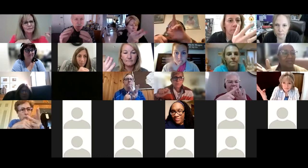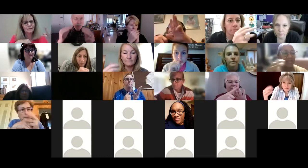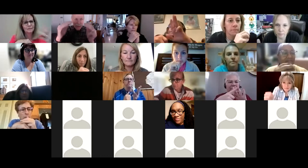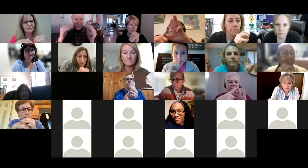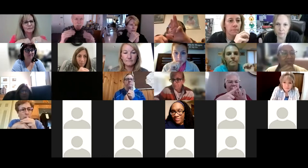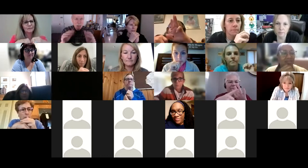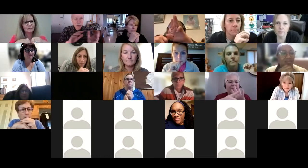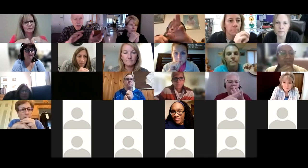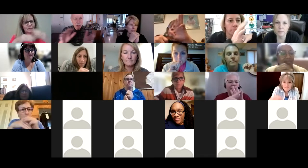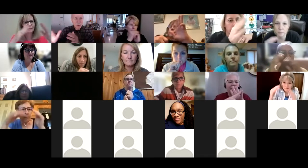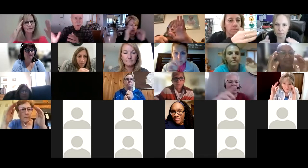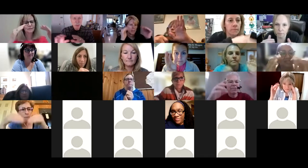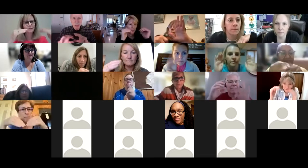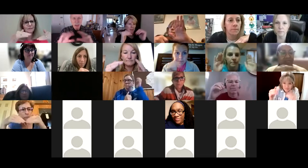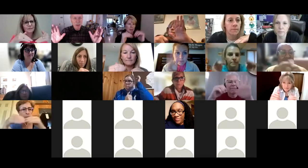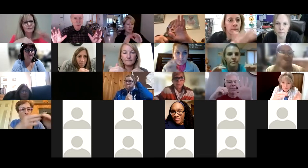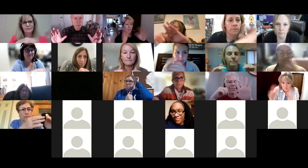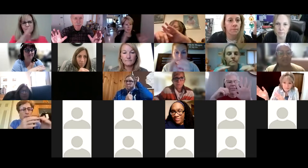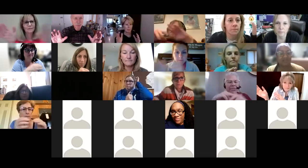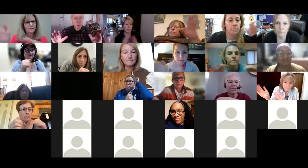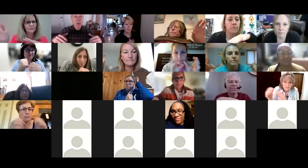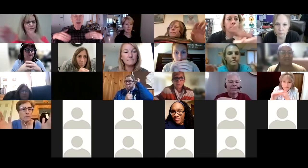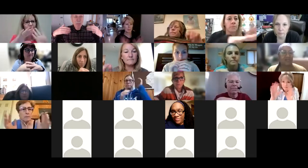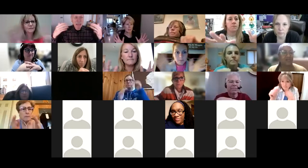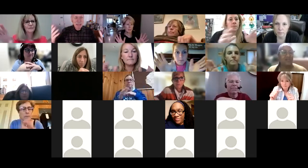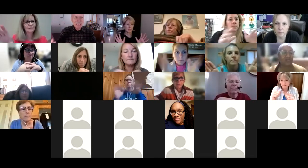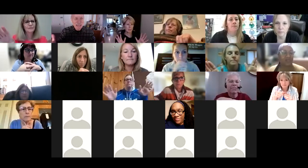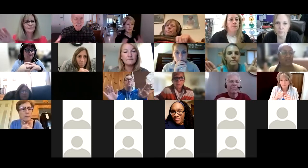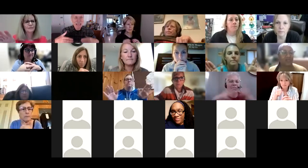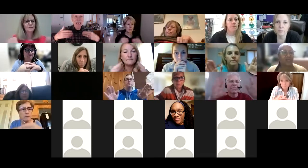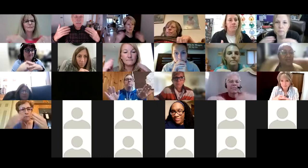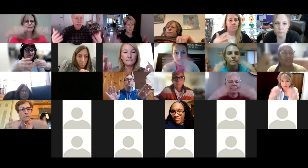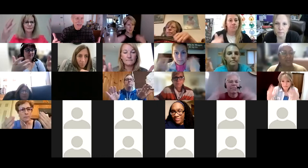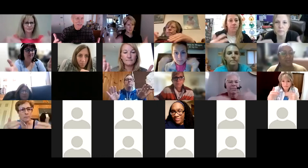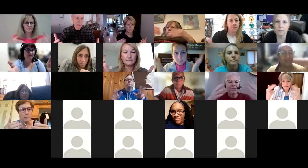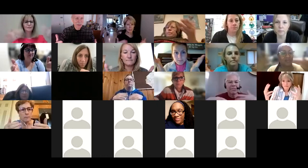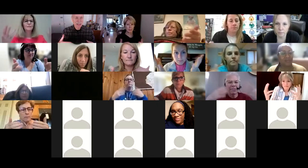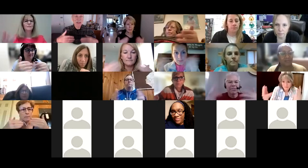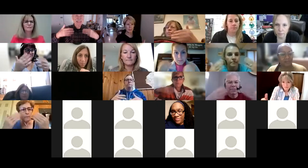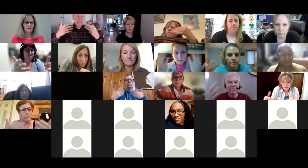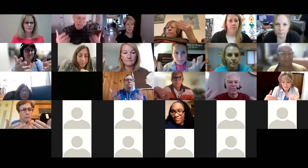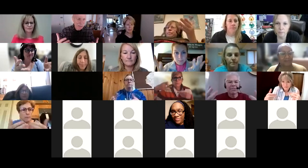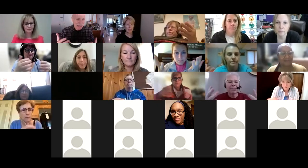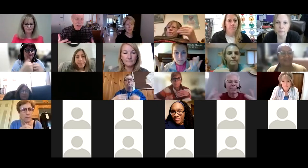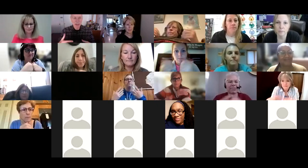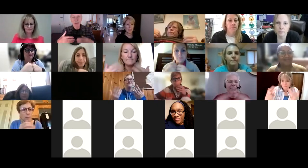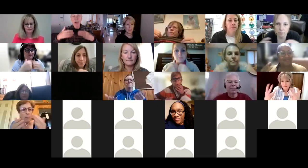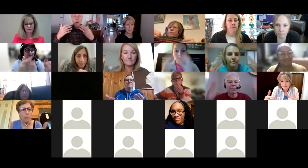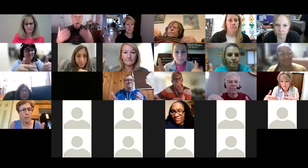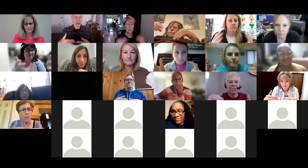Five topics all the way through, because we want to make it as easy as possible. The same topics over